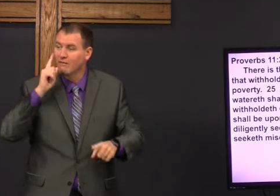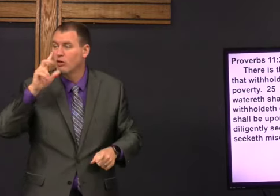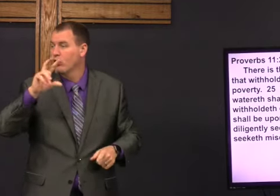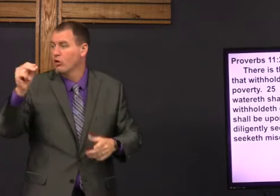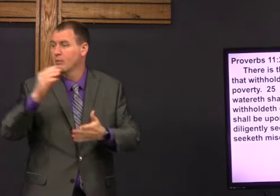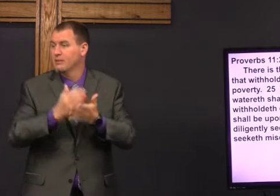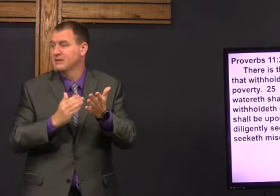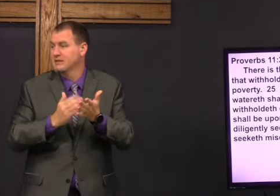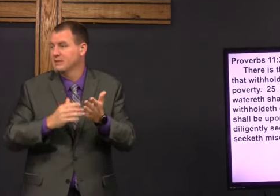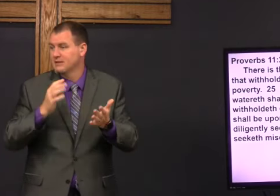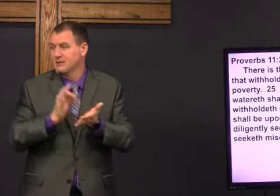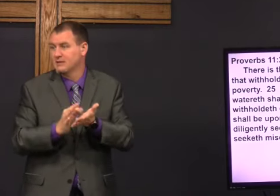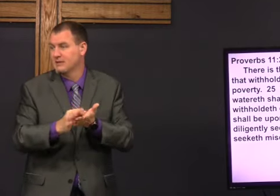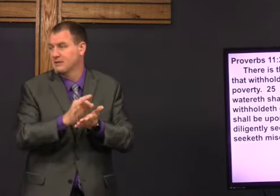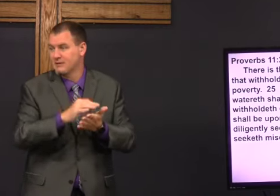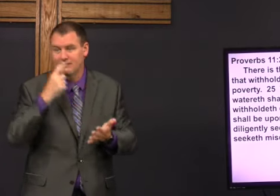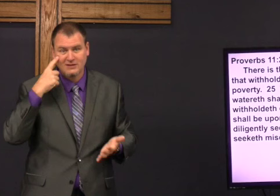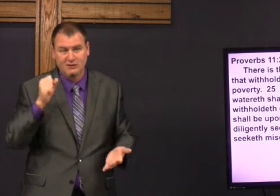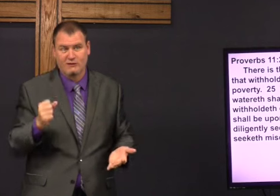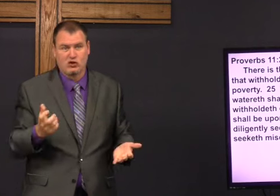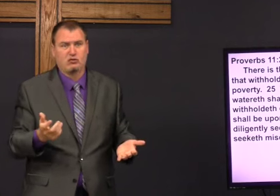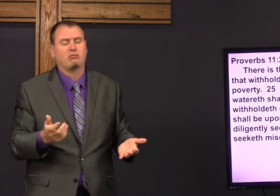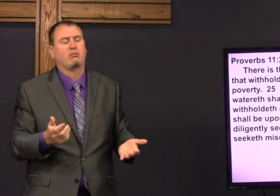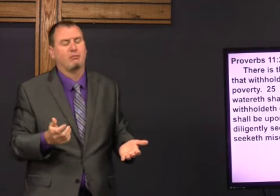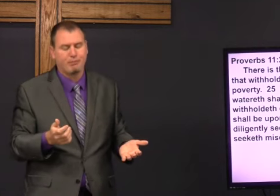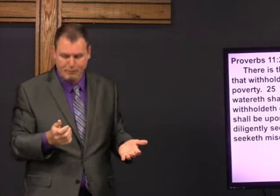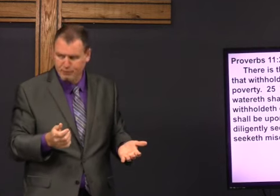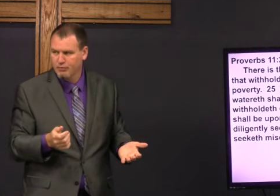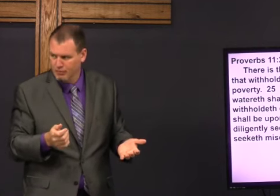He would rather sell out his friend for 30 pieces of silver.